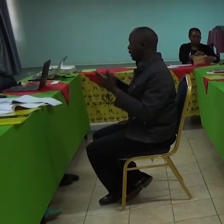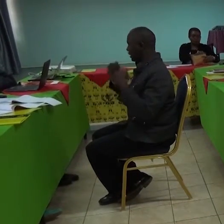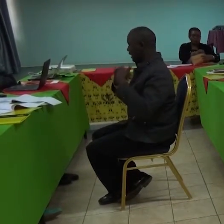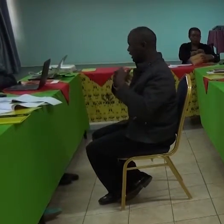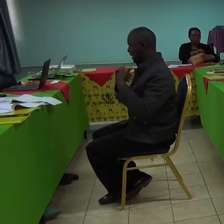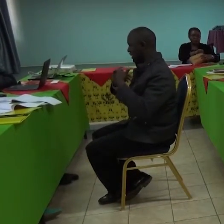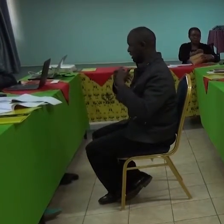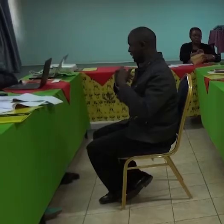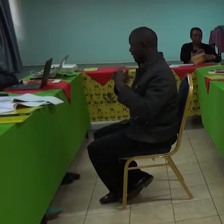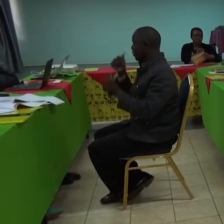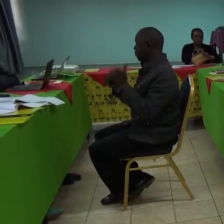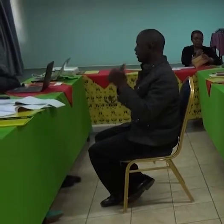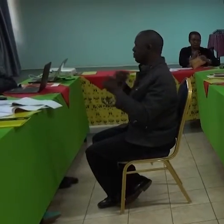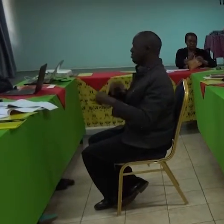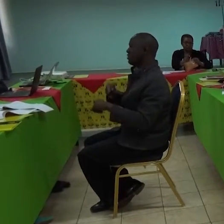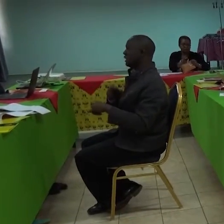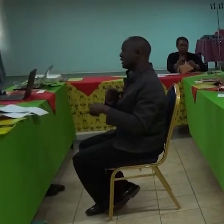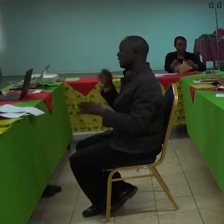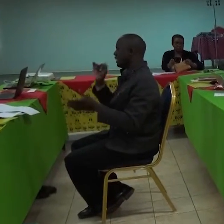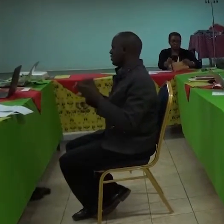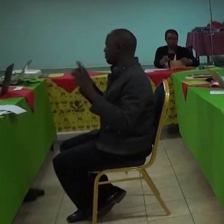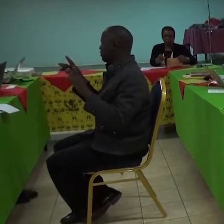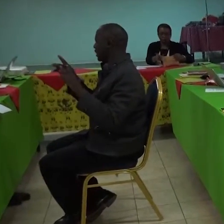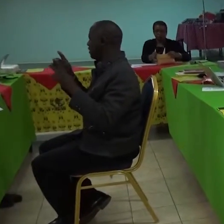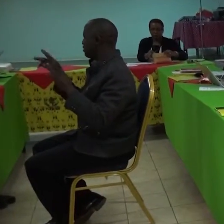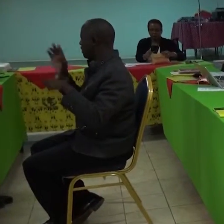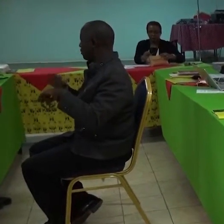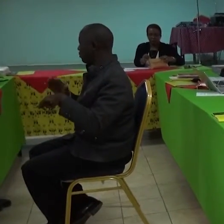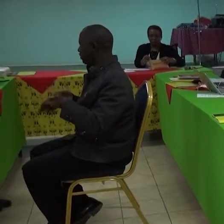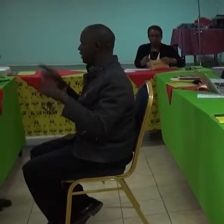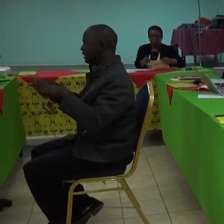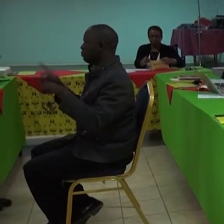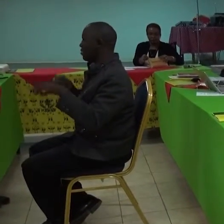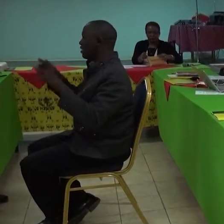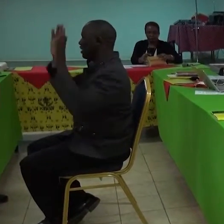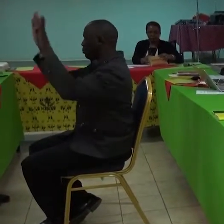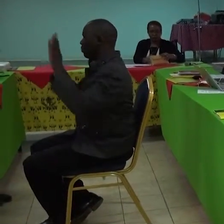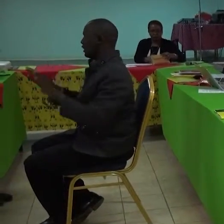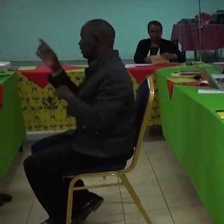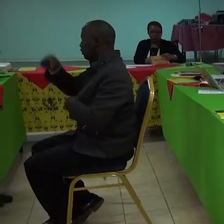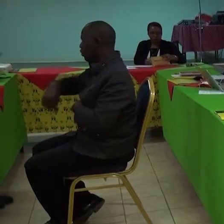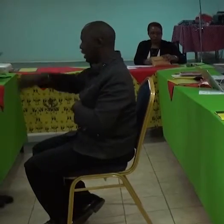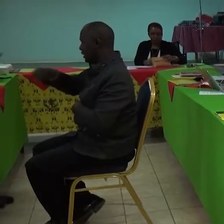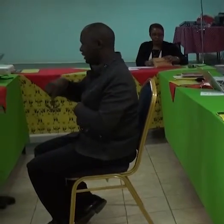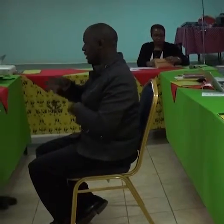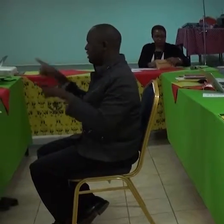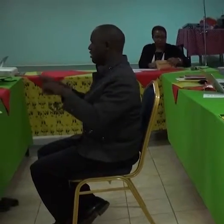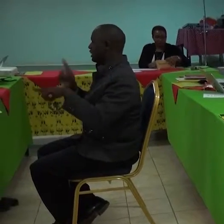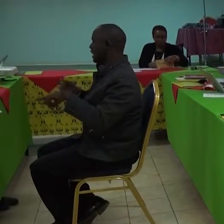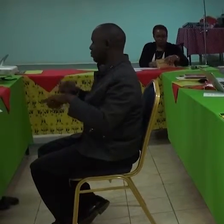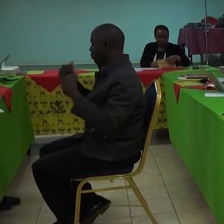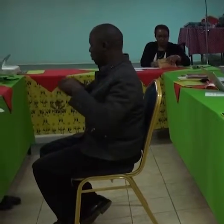challenges, which I felt are still very important for us, even as we